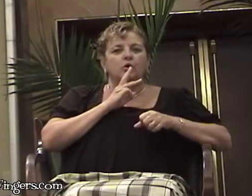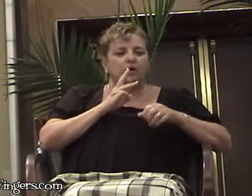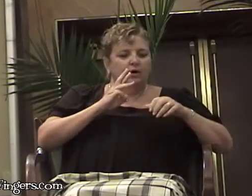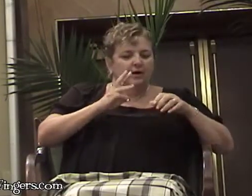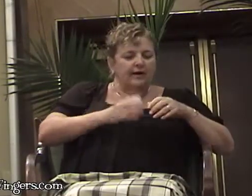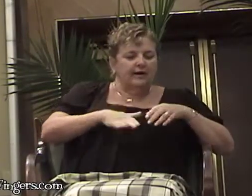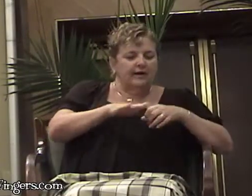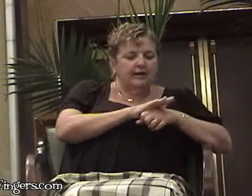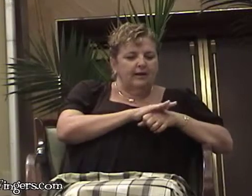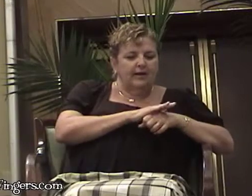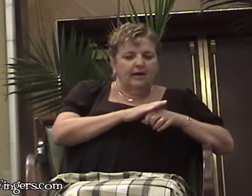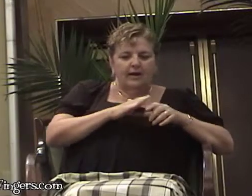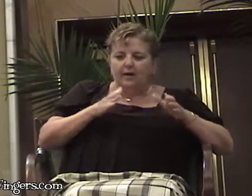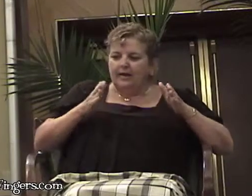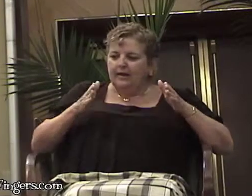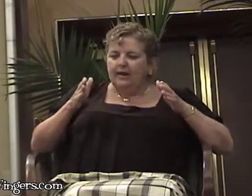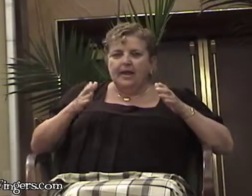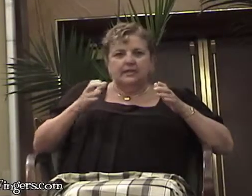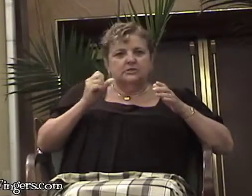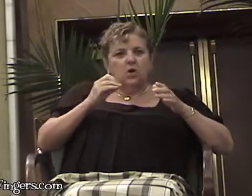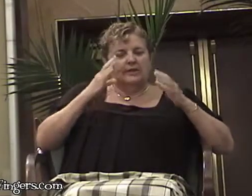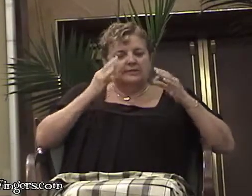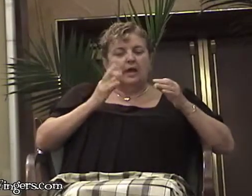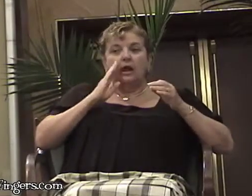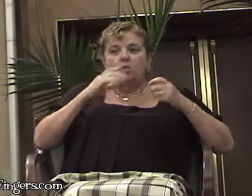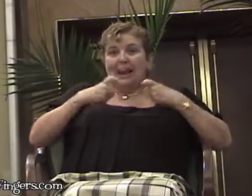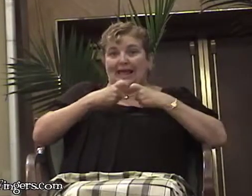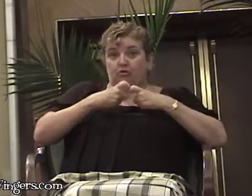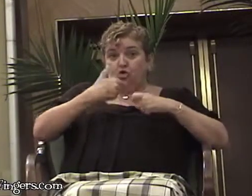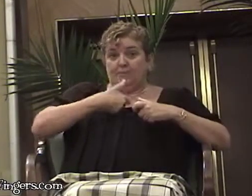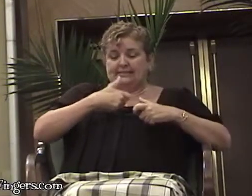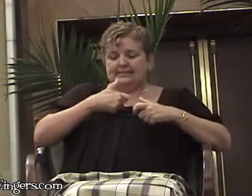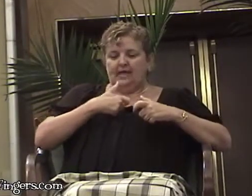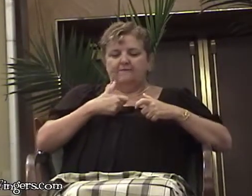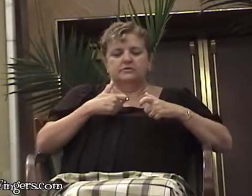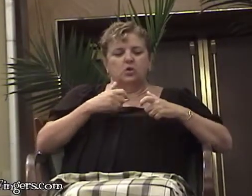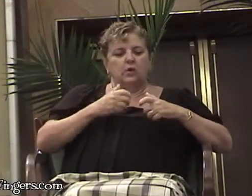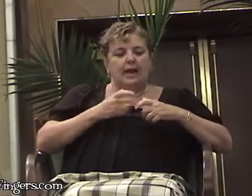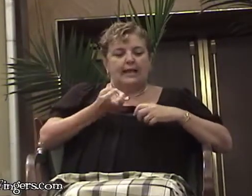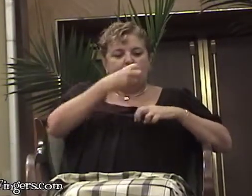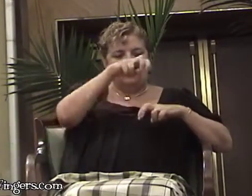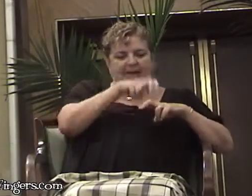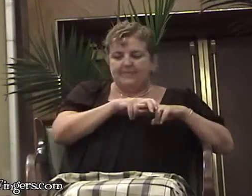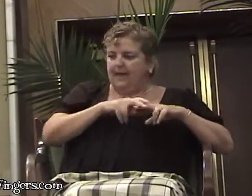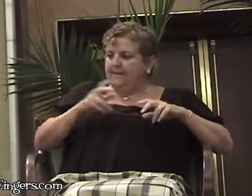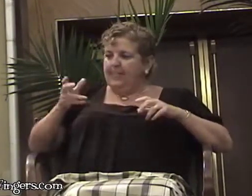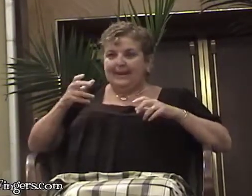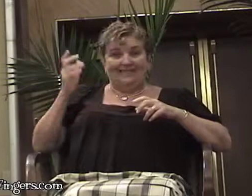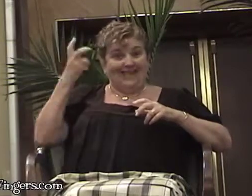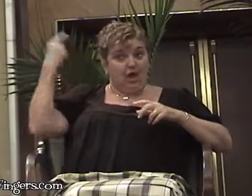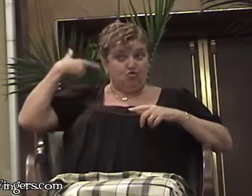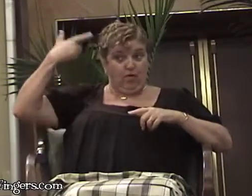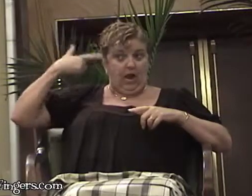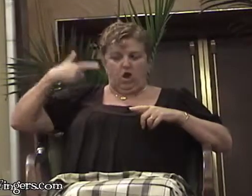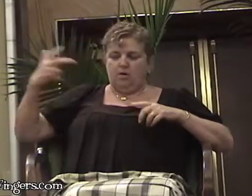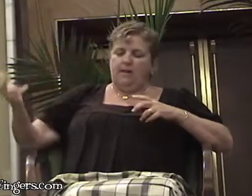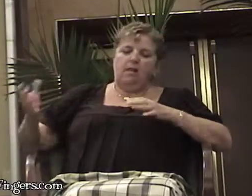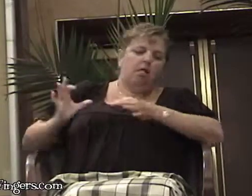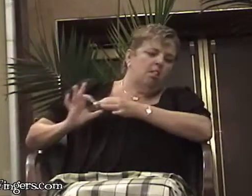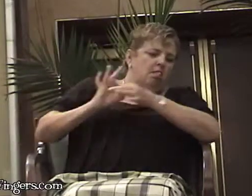about 1.5 feet short on cord. And I got 1 foot in the tub, and I'm leaning trying to plug it in, And it's like that scene out of Woody Allen movie where he couldn't even kill himself, And it's